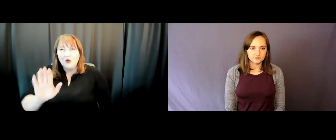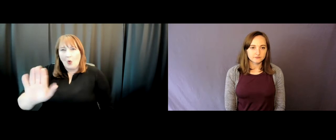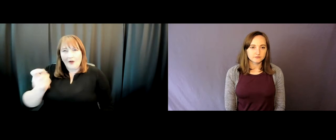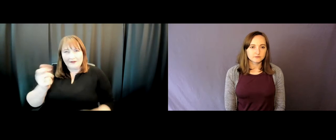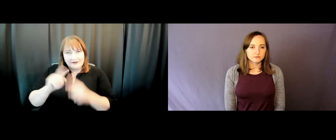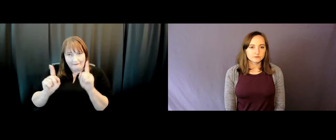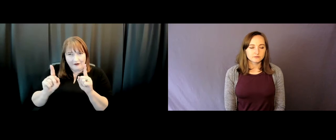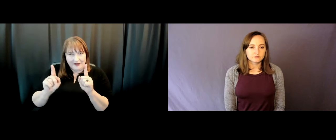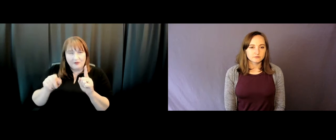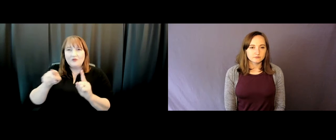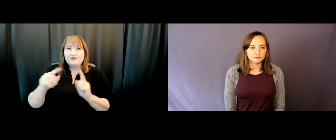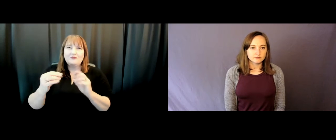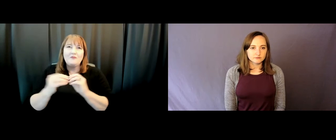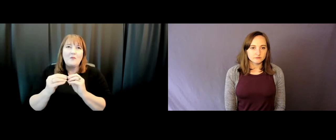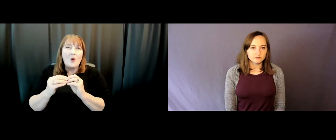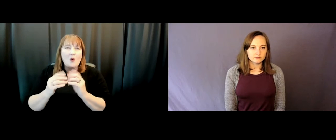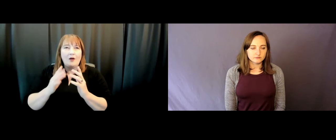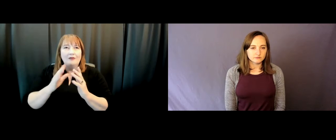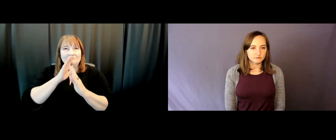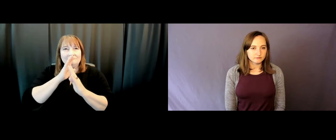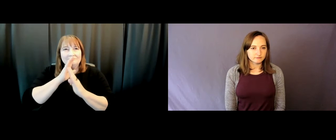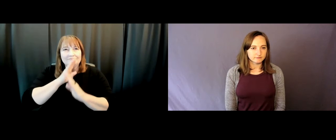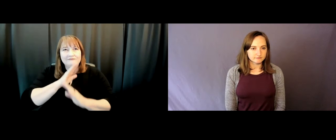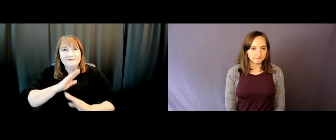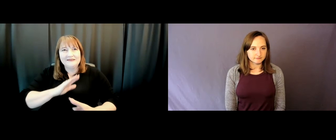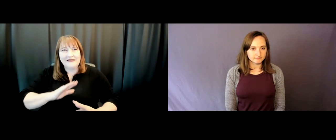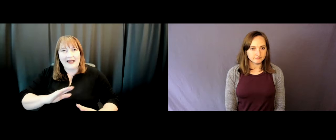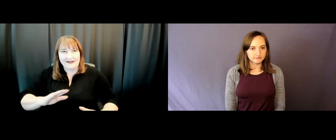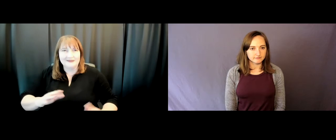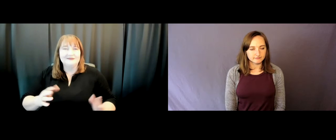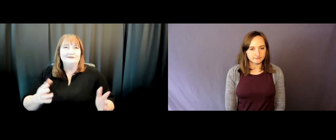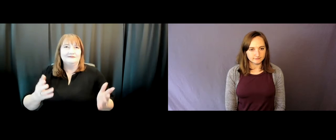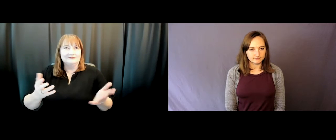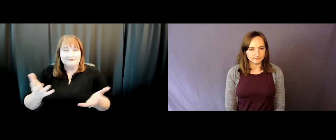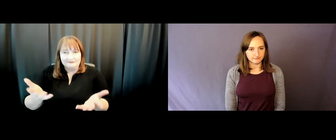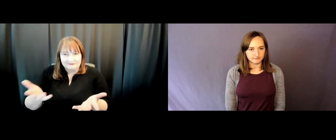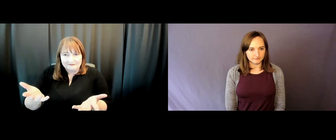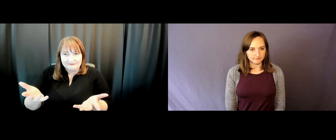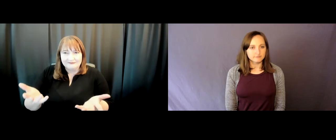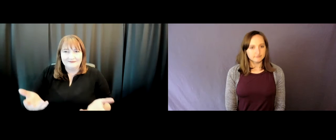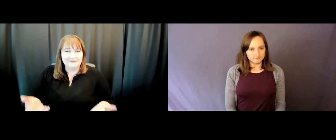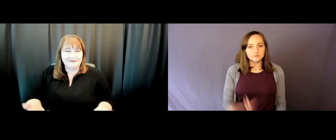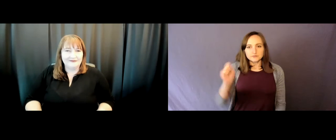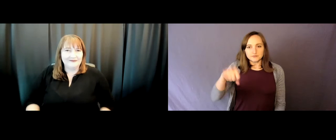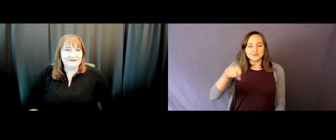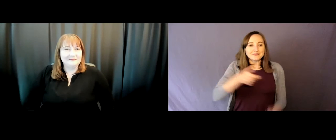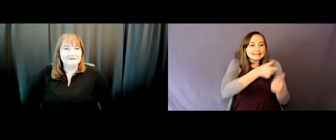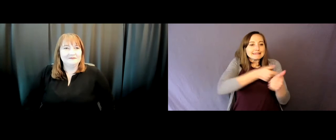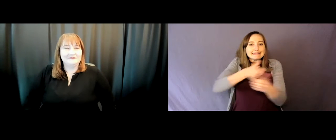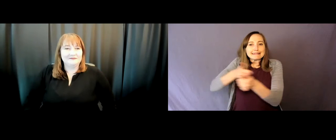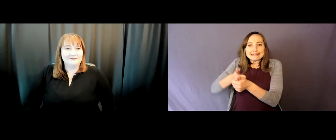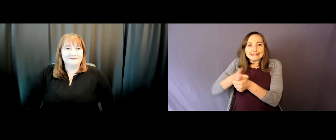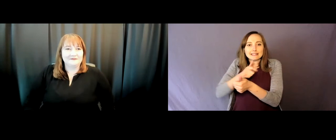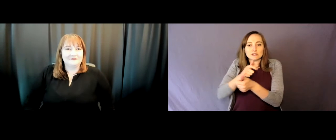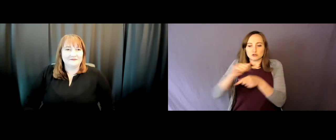You do more of just kind of a silent scan. Yes. Yeah. I mean, that's the thing. Each Reiki practitioner